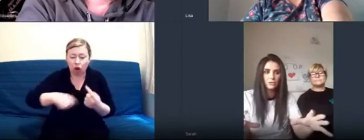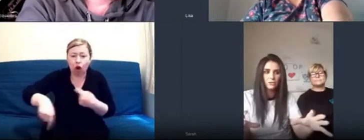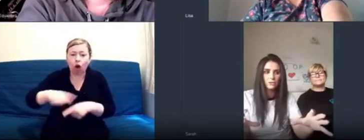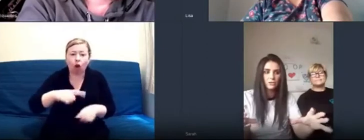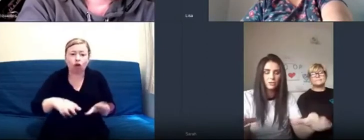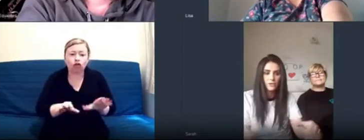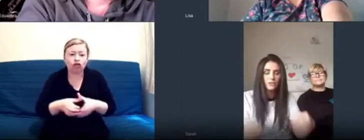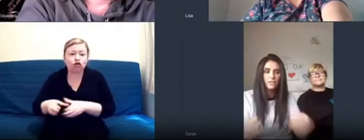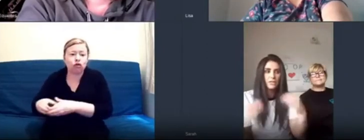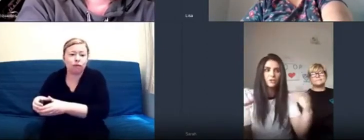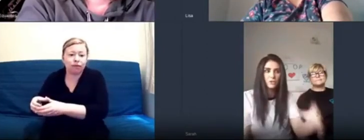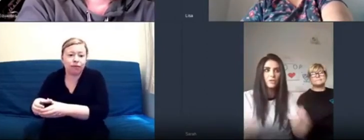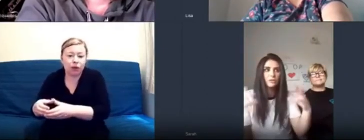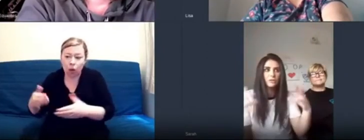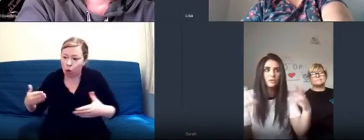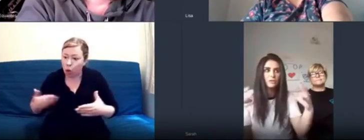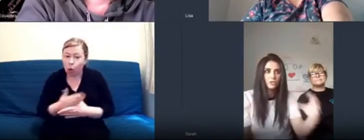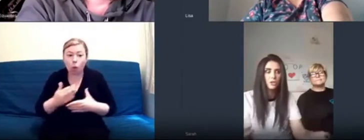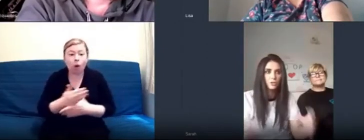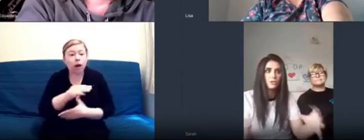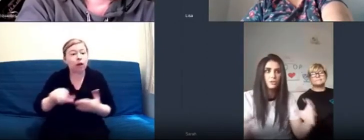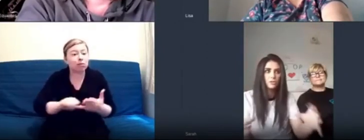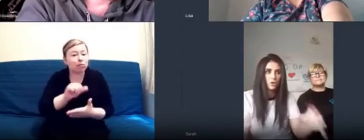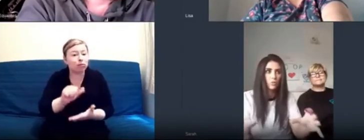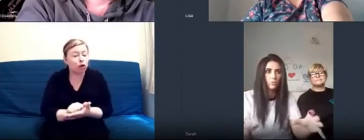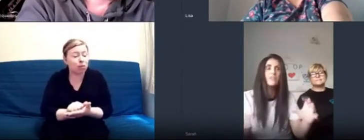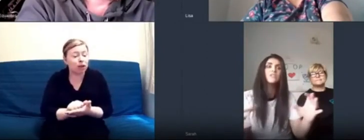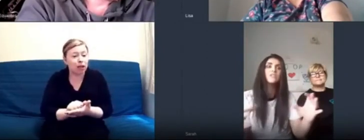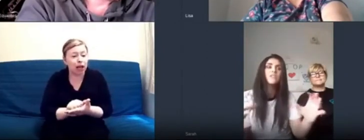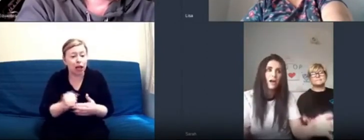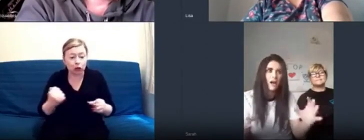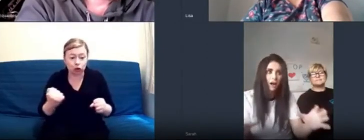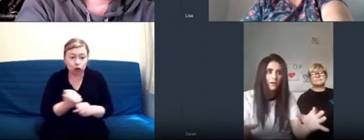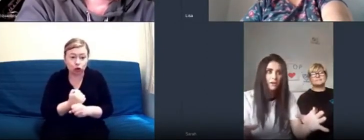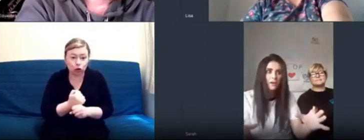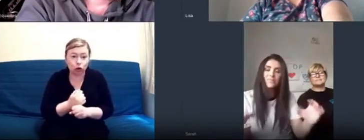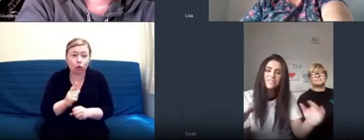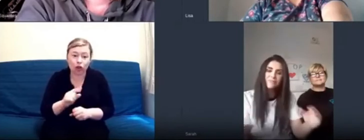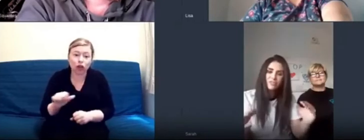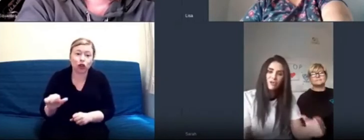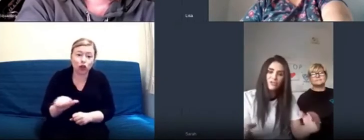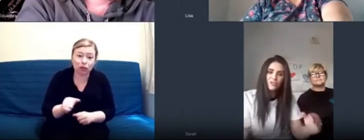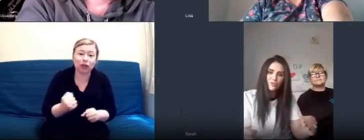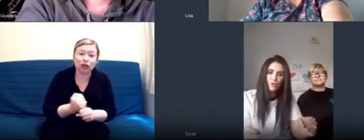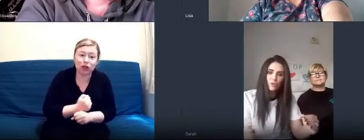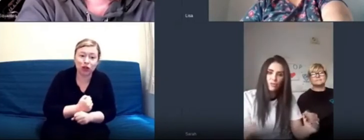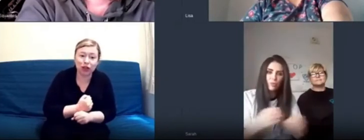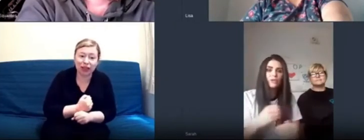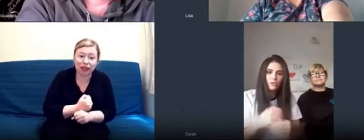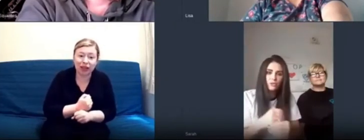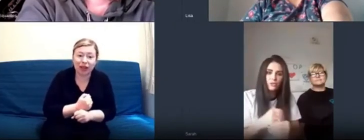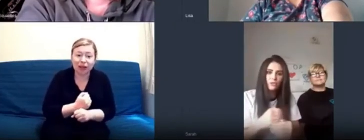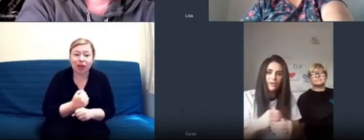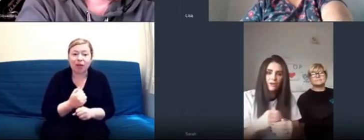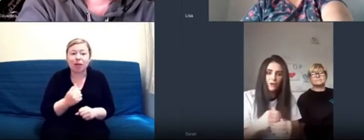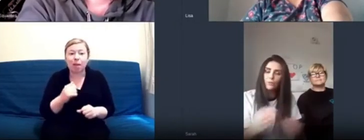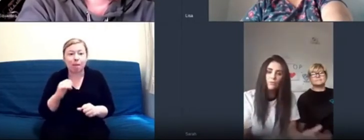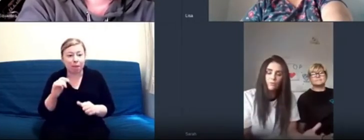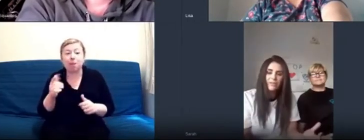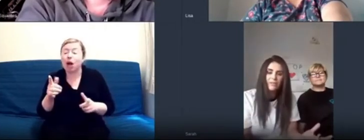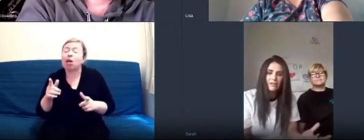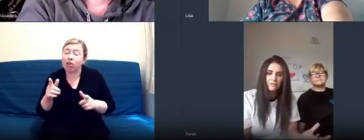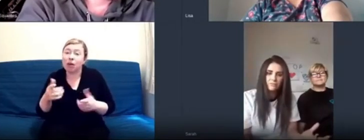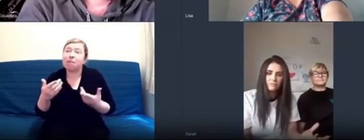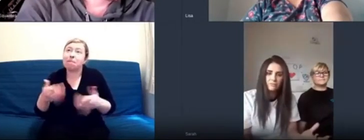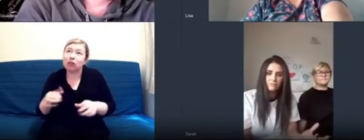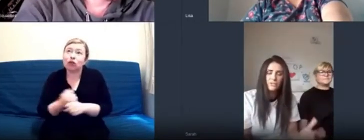were functioning and doing their job, which they are, but somebody's not doing the role that we're doing, or